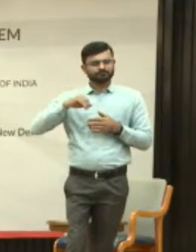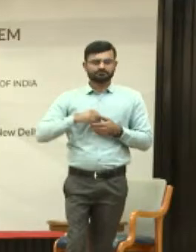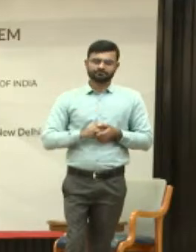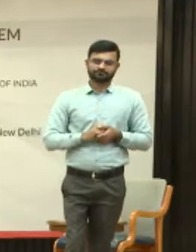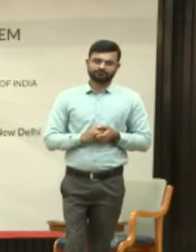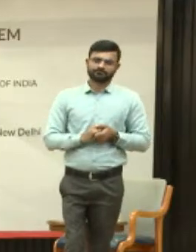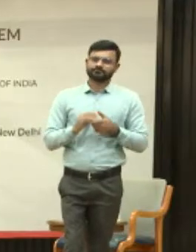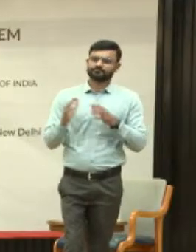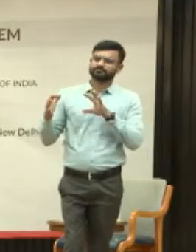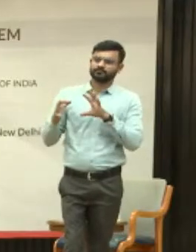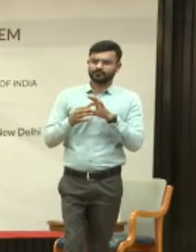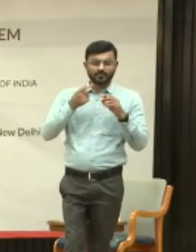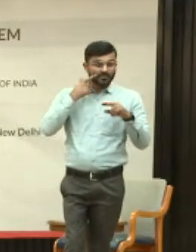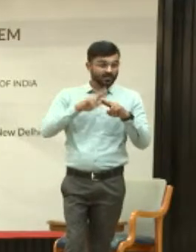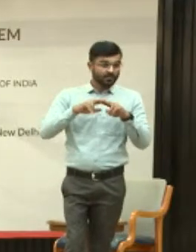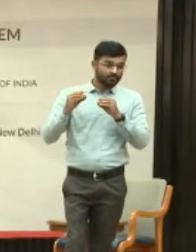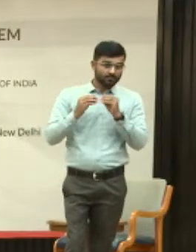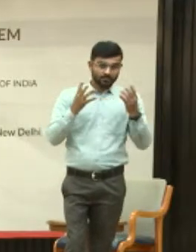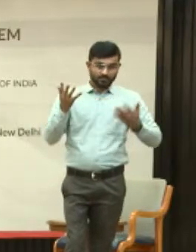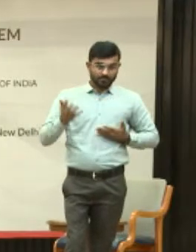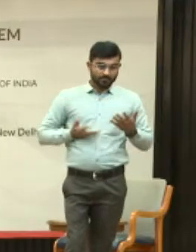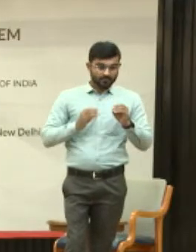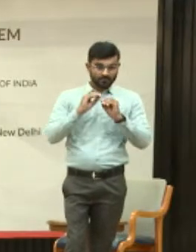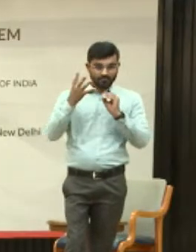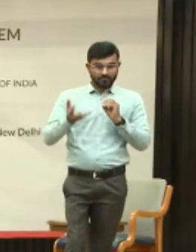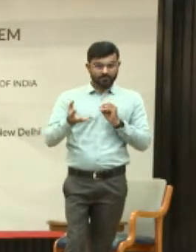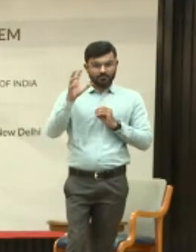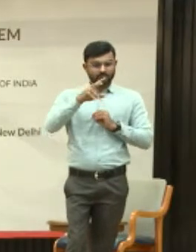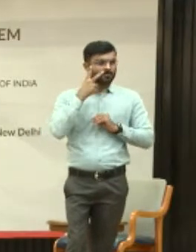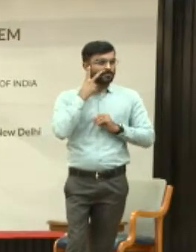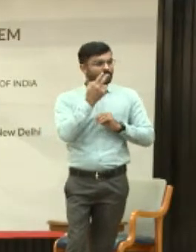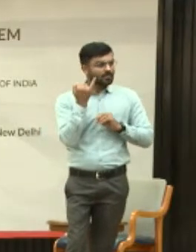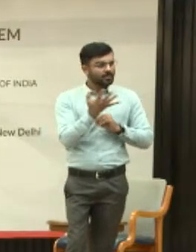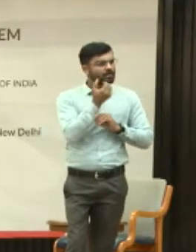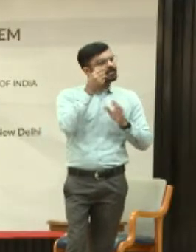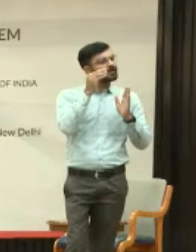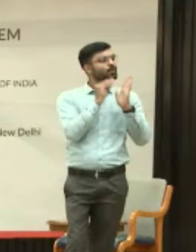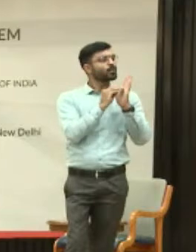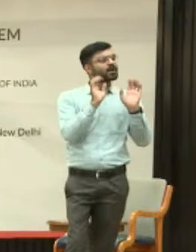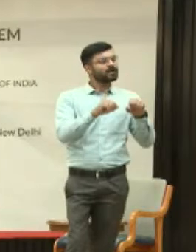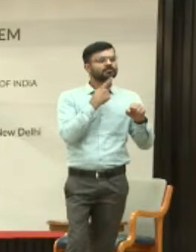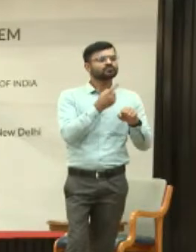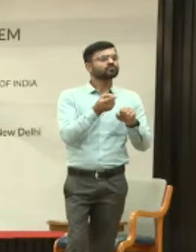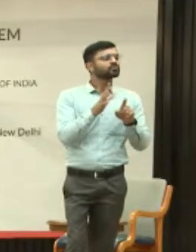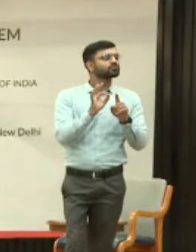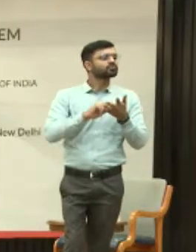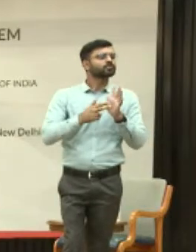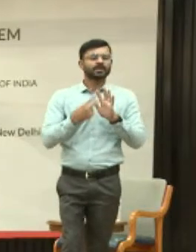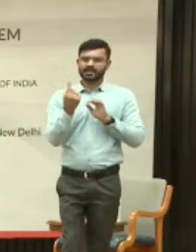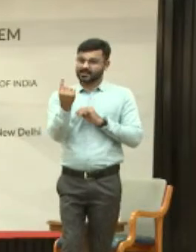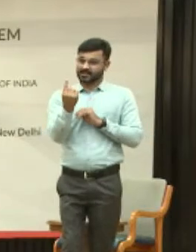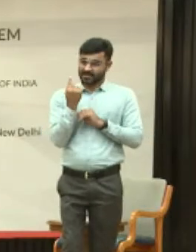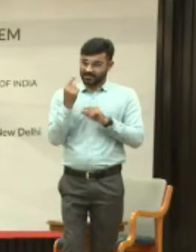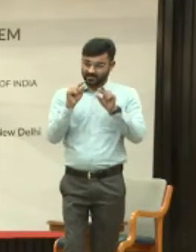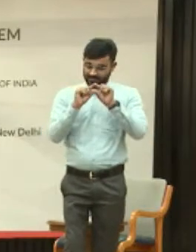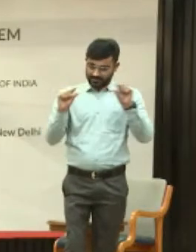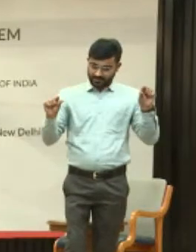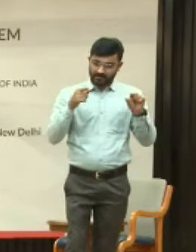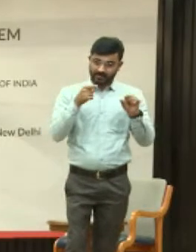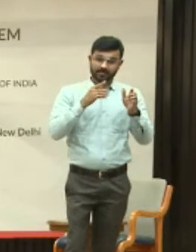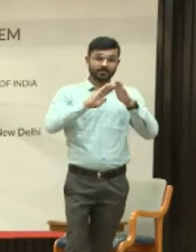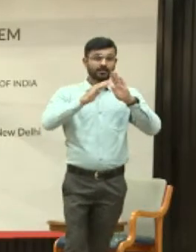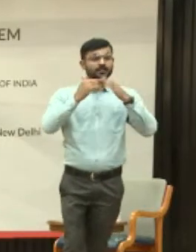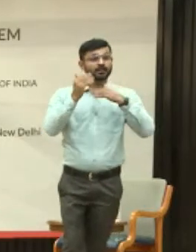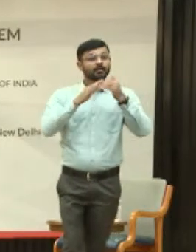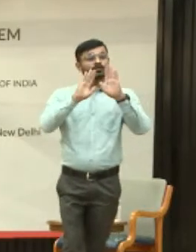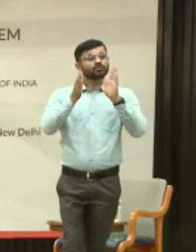By the way, if you ever go to Bangladesh, you will discover it exists there also. And what is this single sentence in this